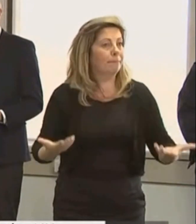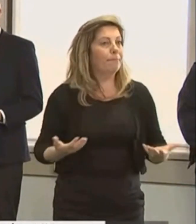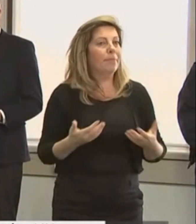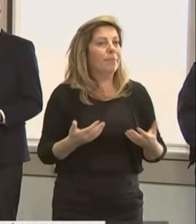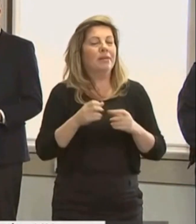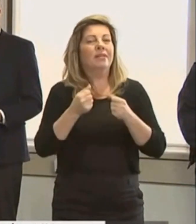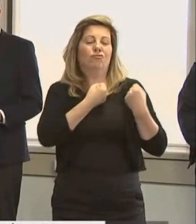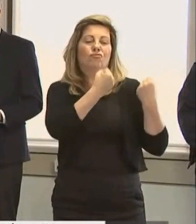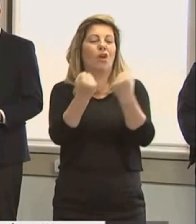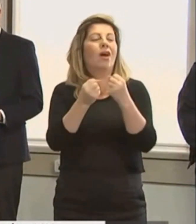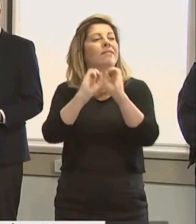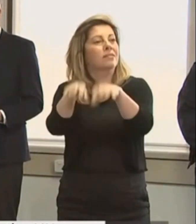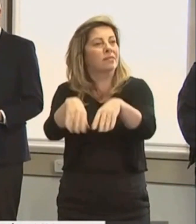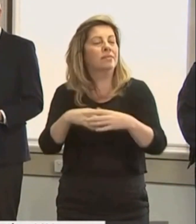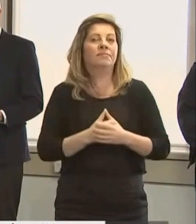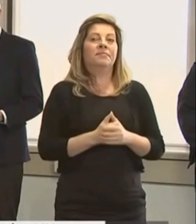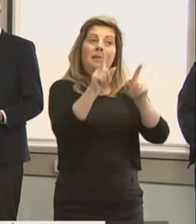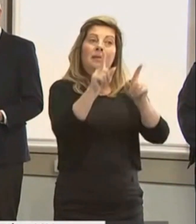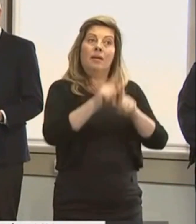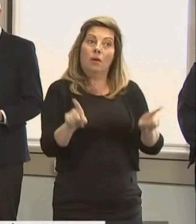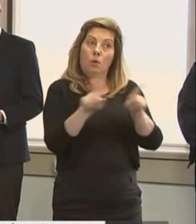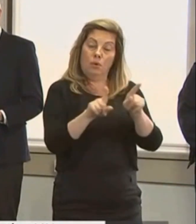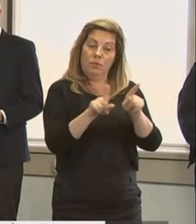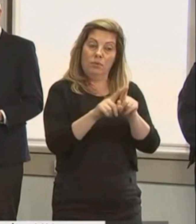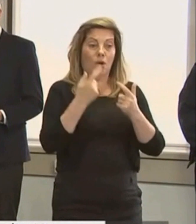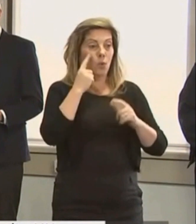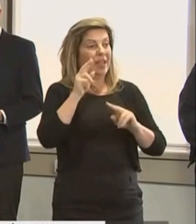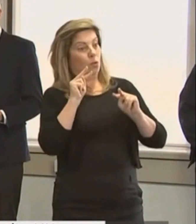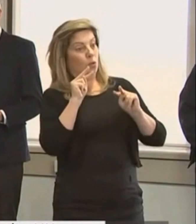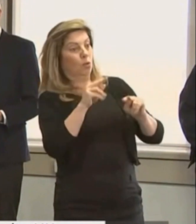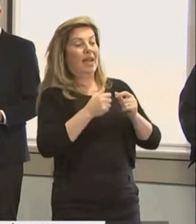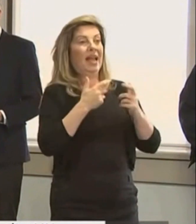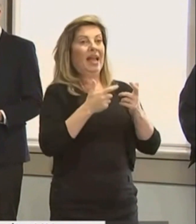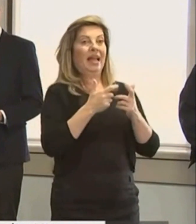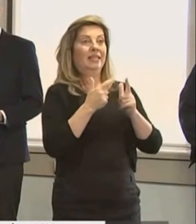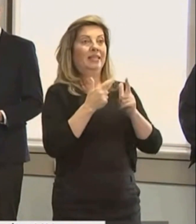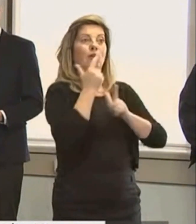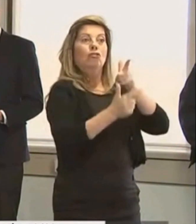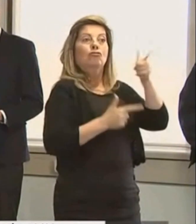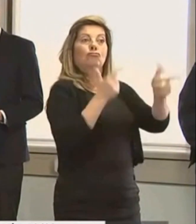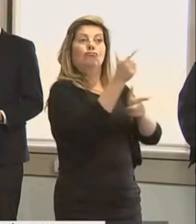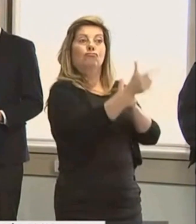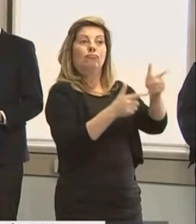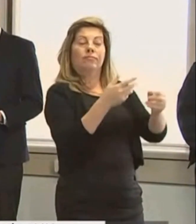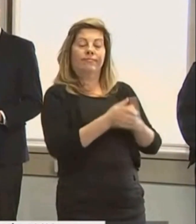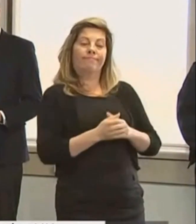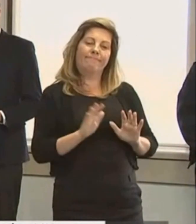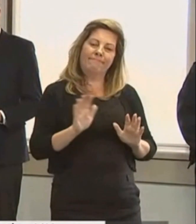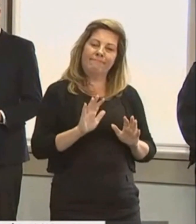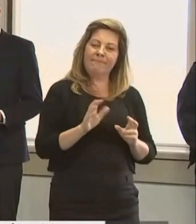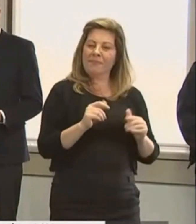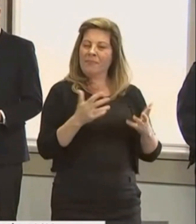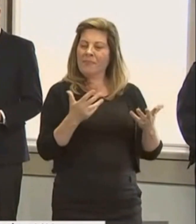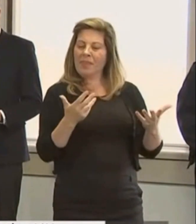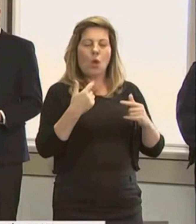could potentially use the network, it's for this reason that we are urging parents to drop their kids off to school. The other point that I